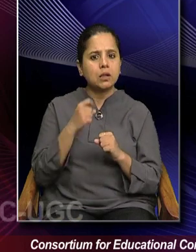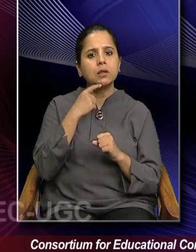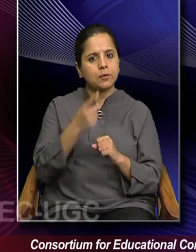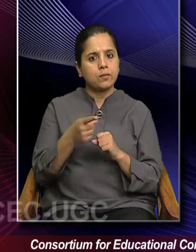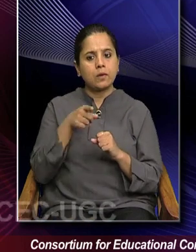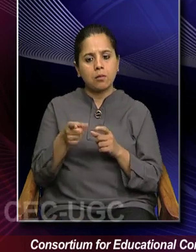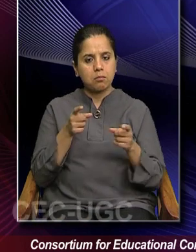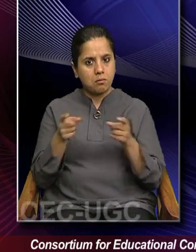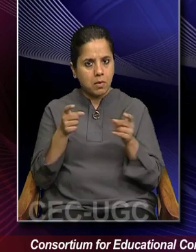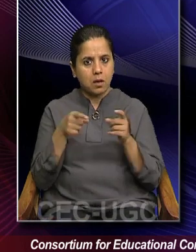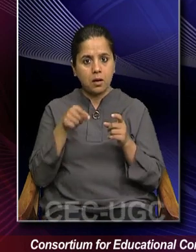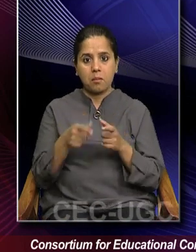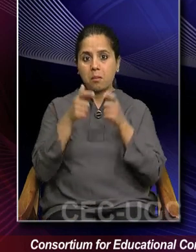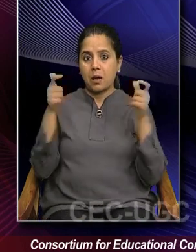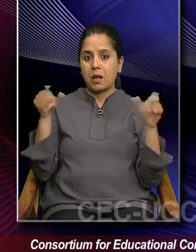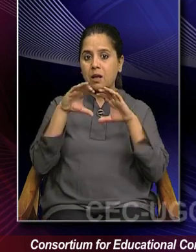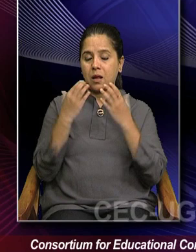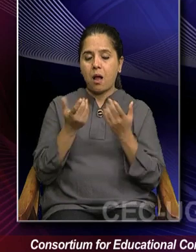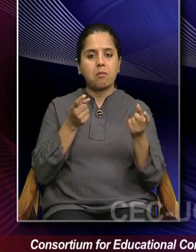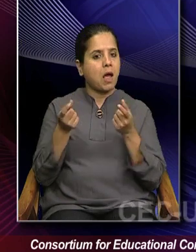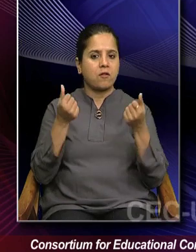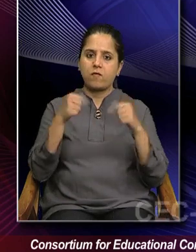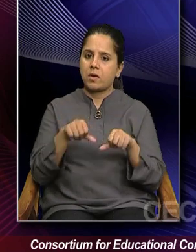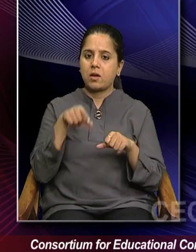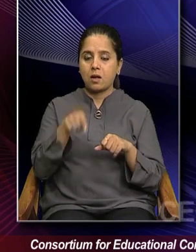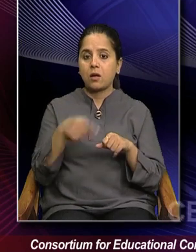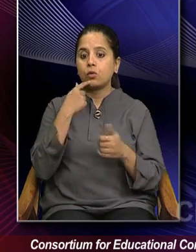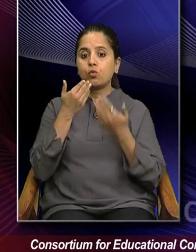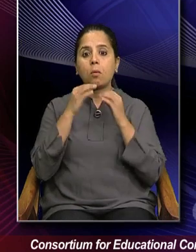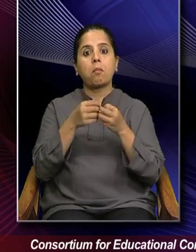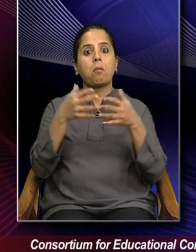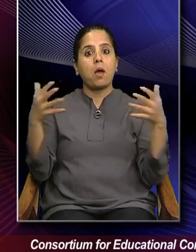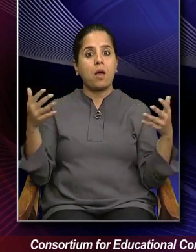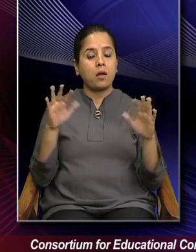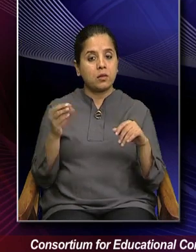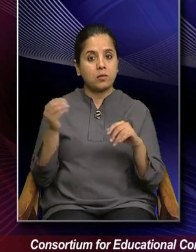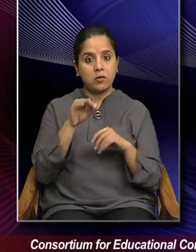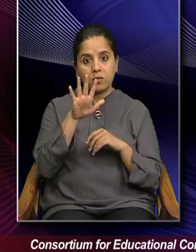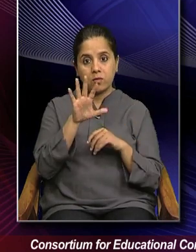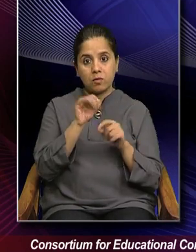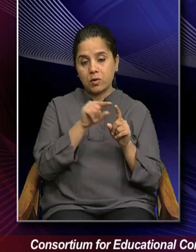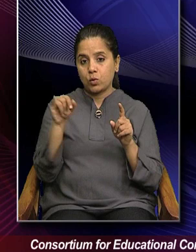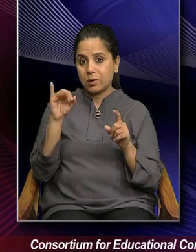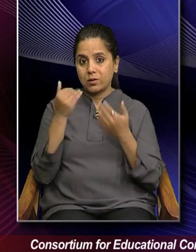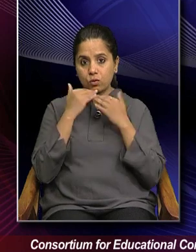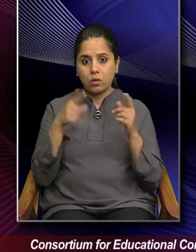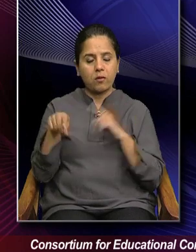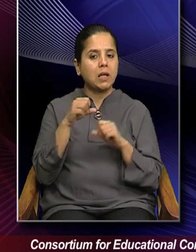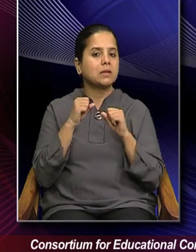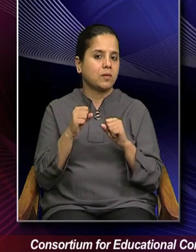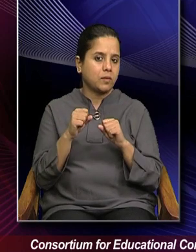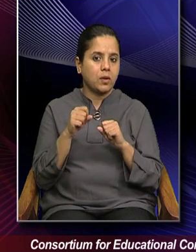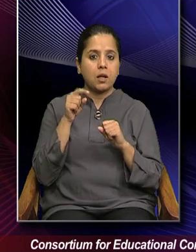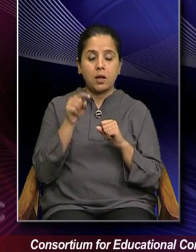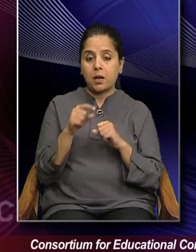to manage in the large classrooms where there are between 50 to 60 students. It